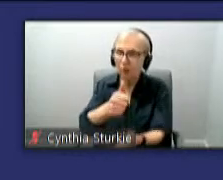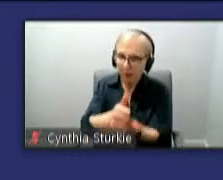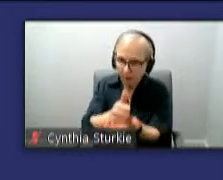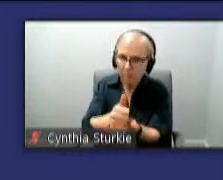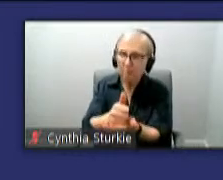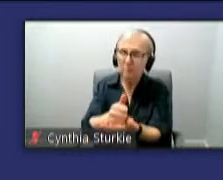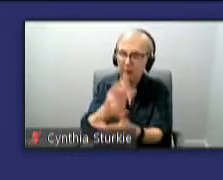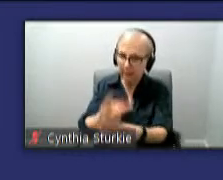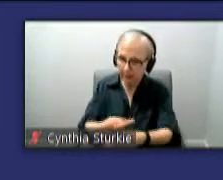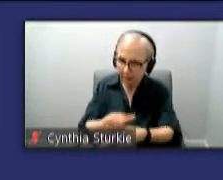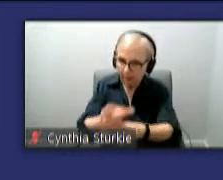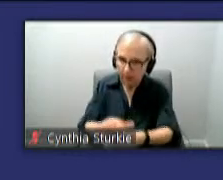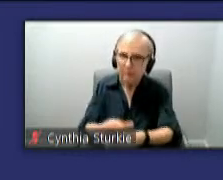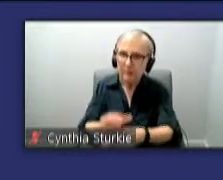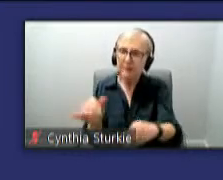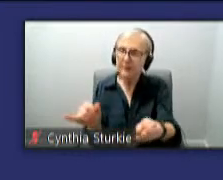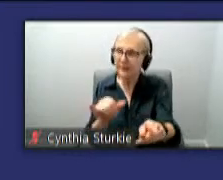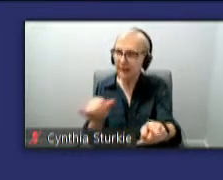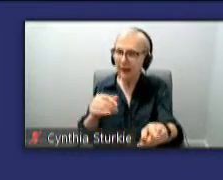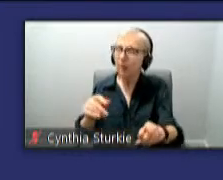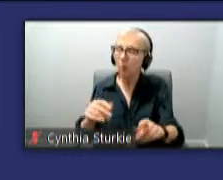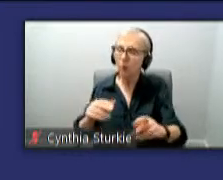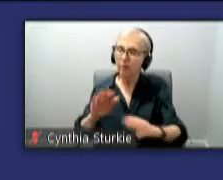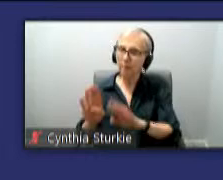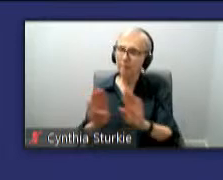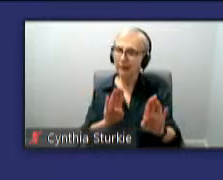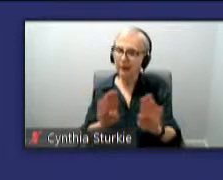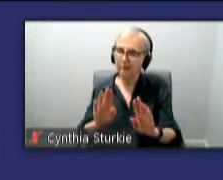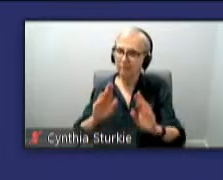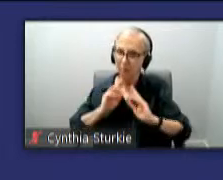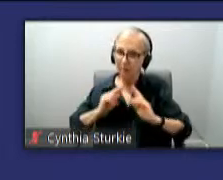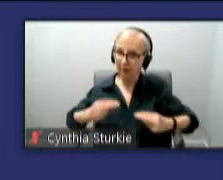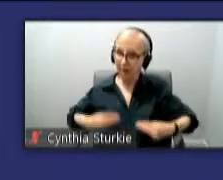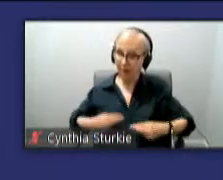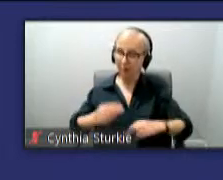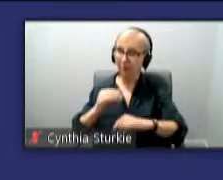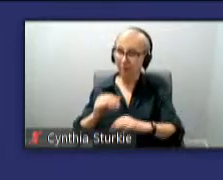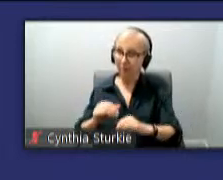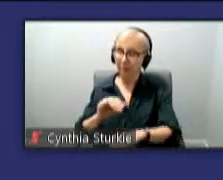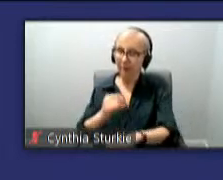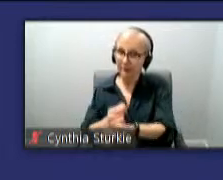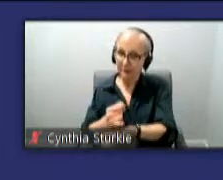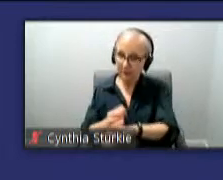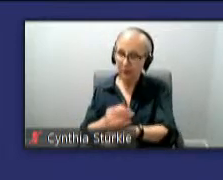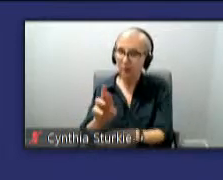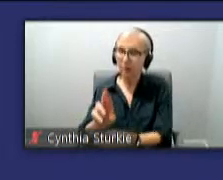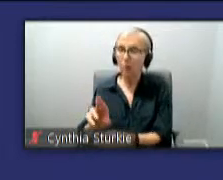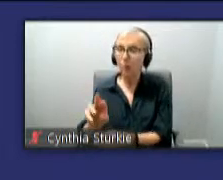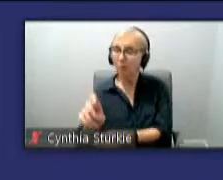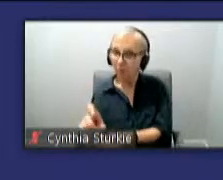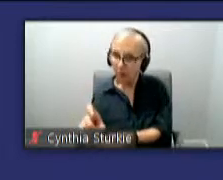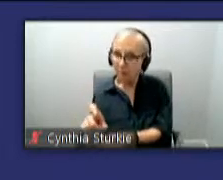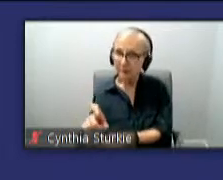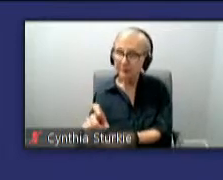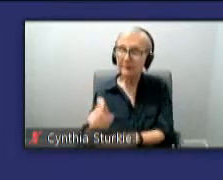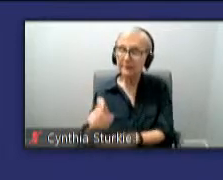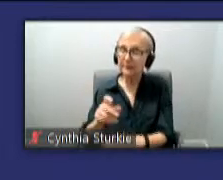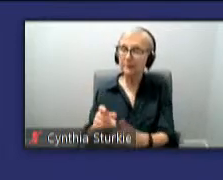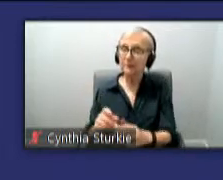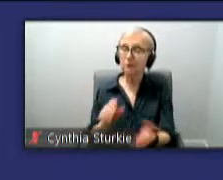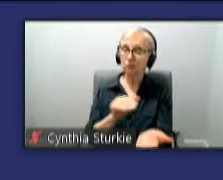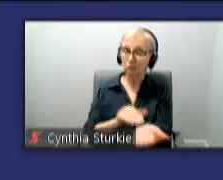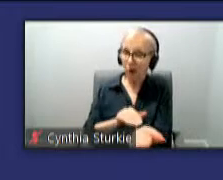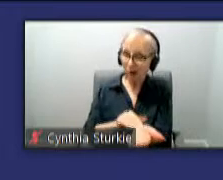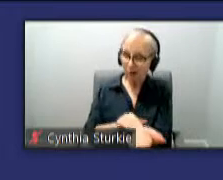long-term care facilities, behavioral health institutions, and pharmacies and primary care. We're at a